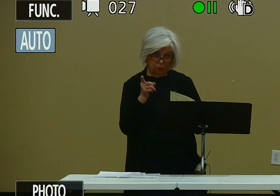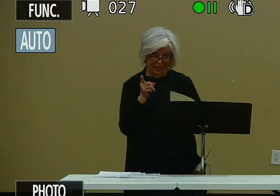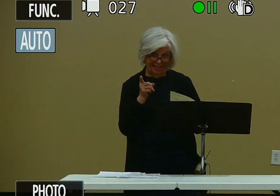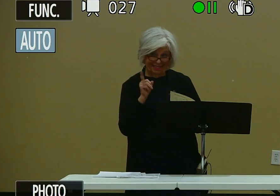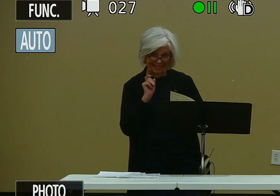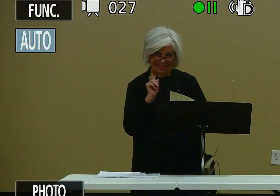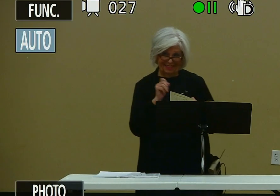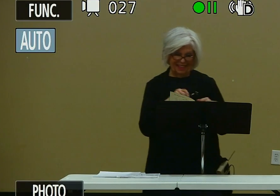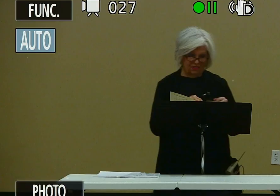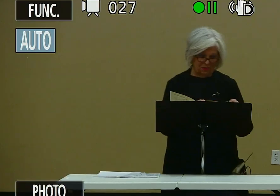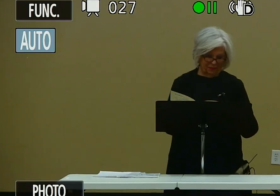28? That's the one.